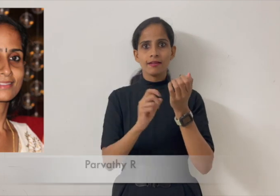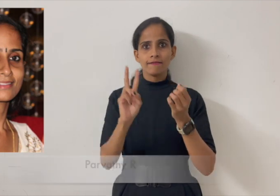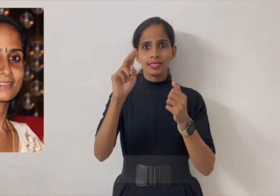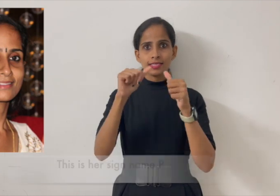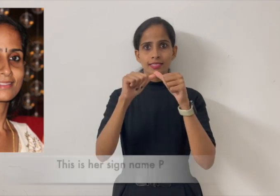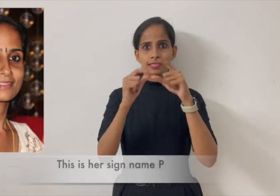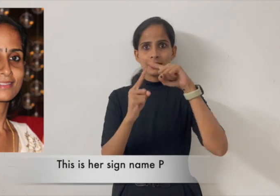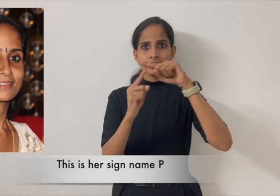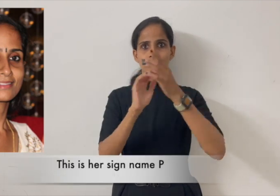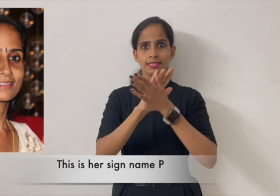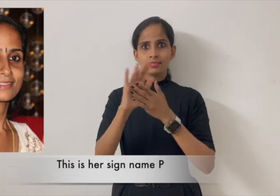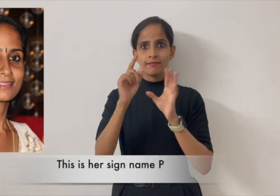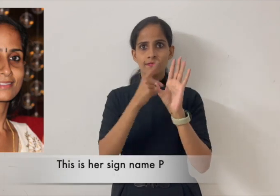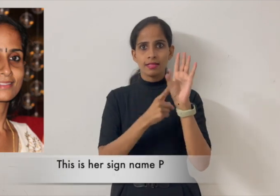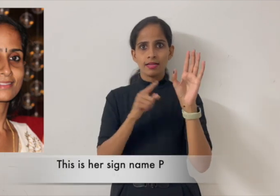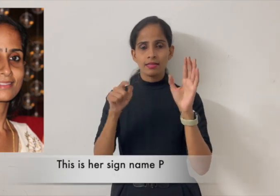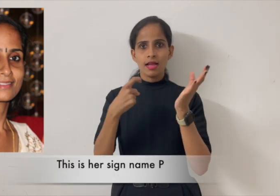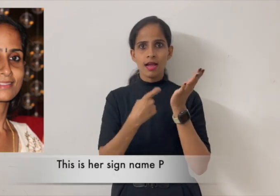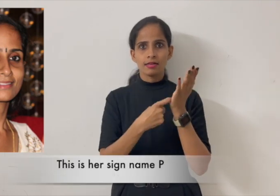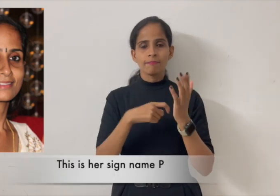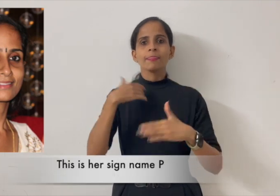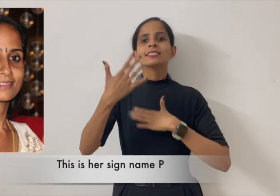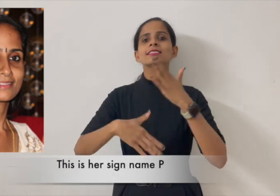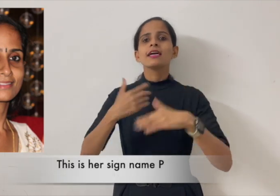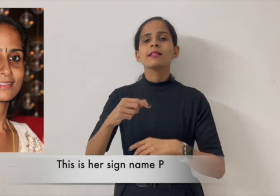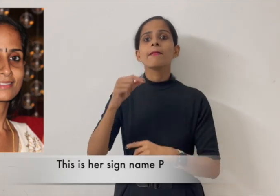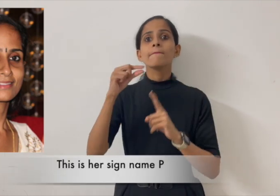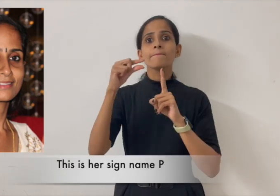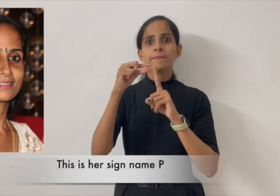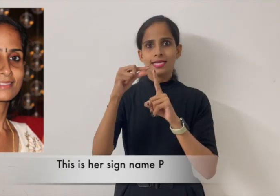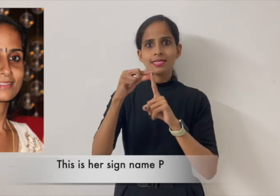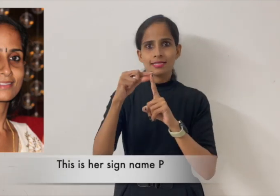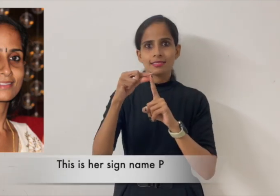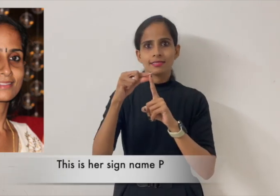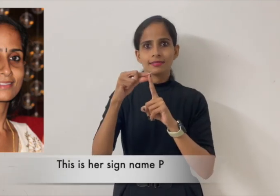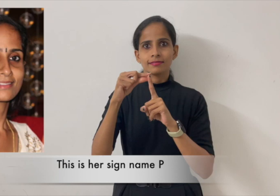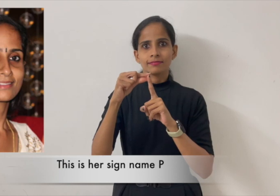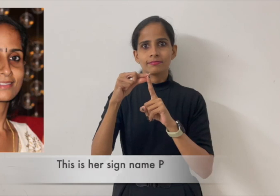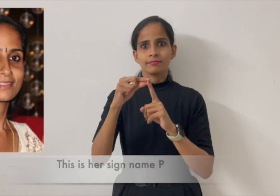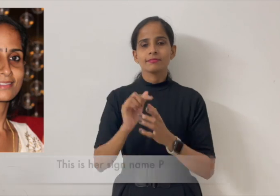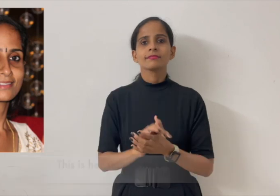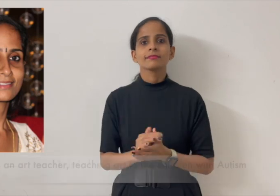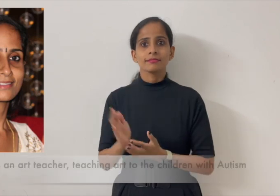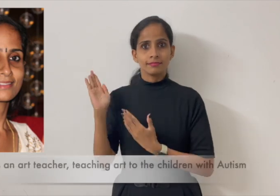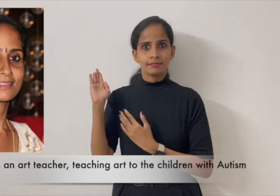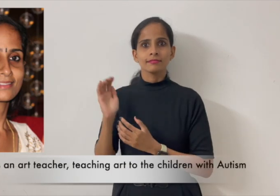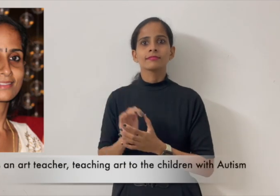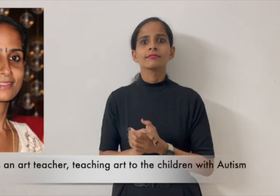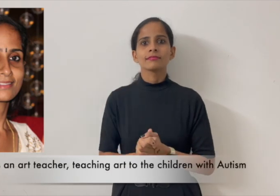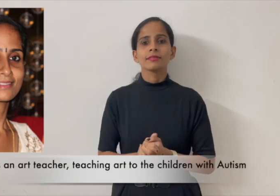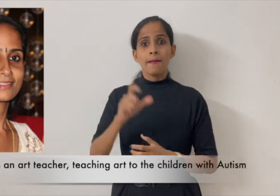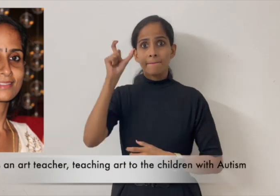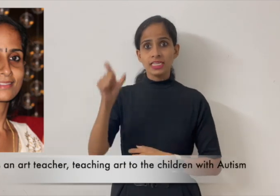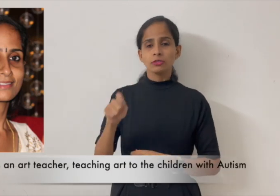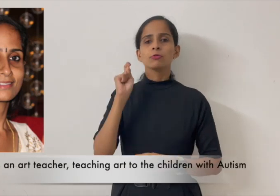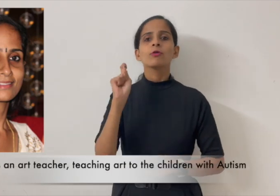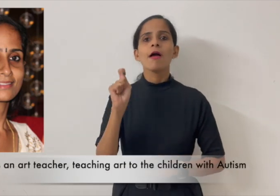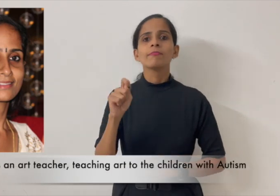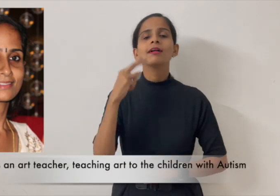Parvati R. This is her sign name P. She is an art